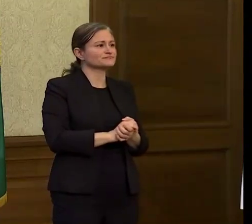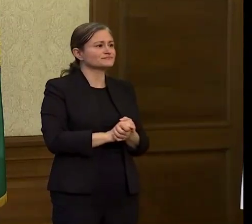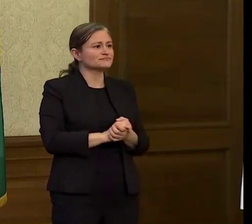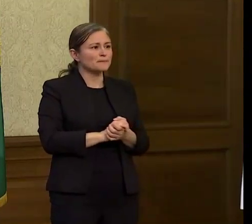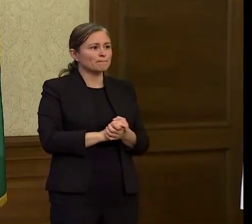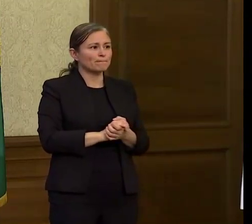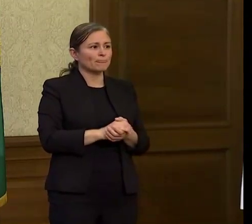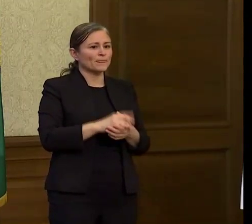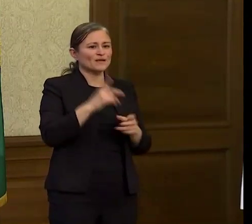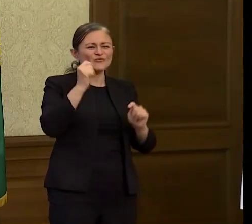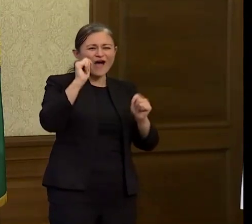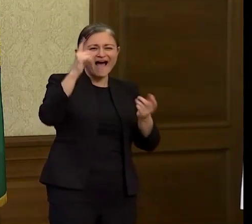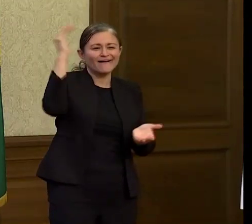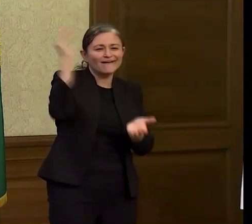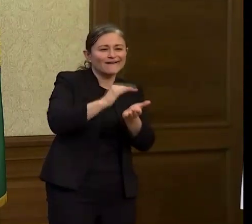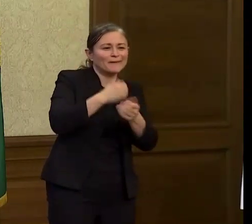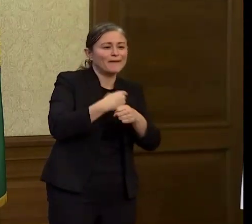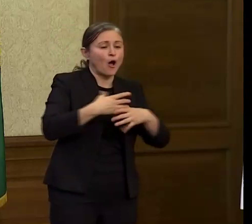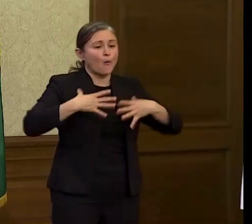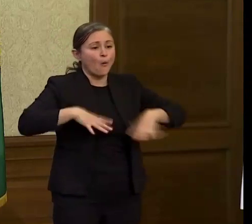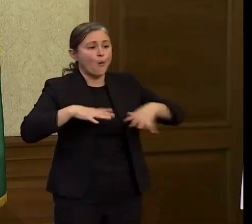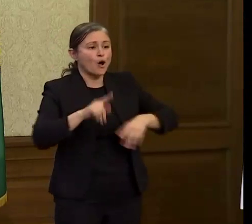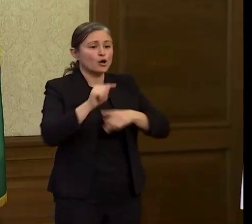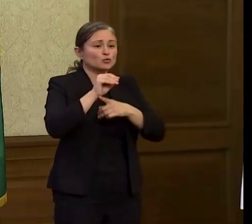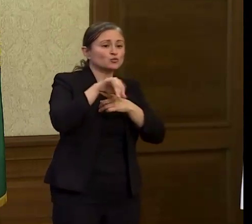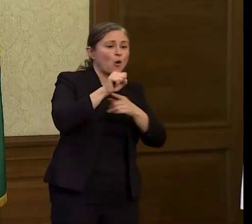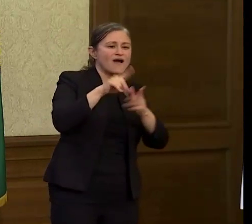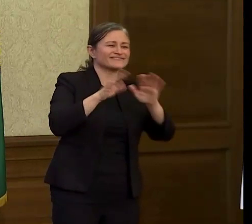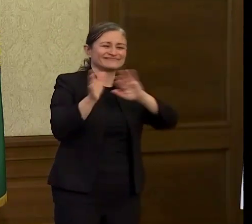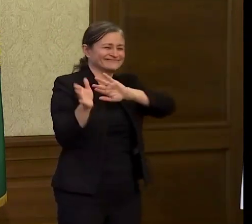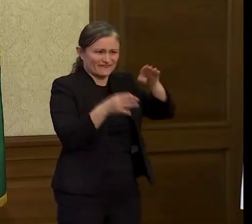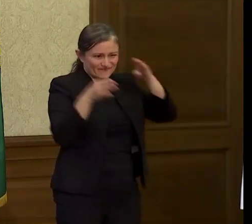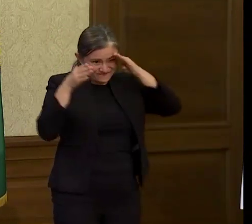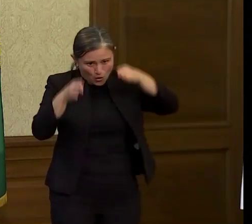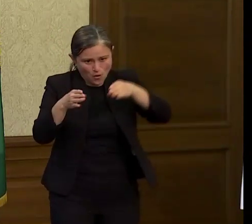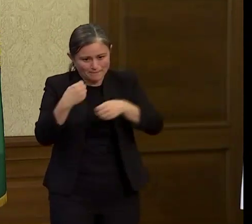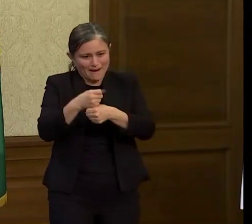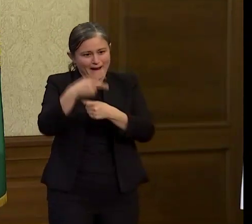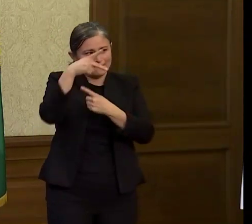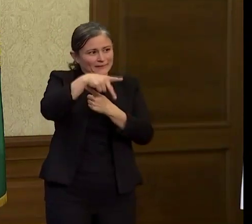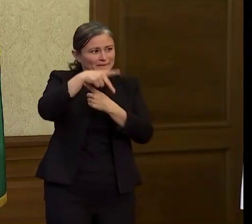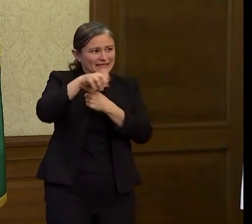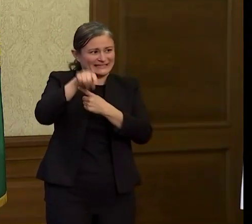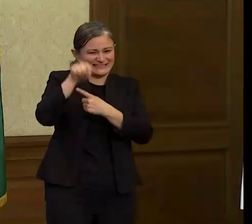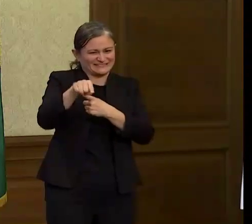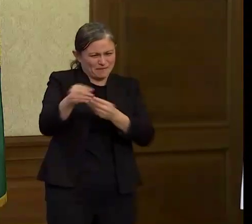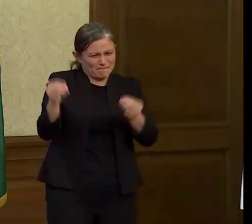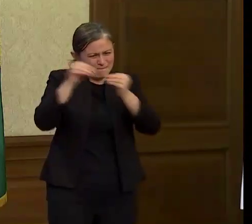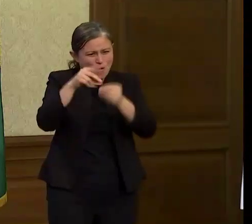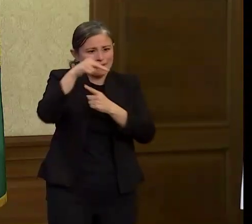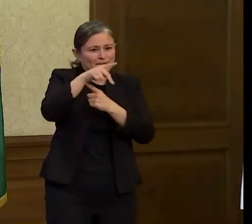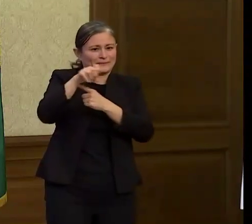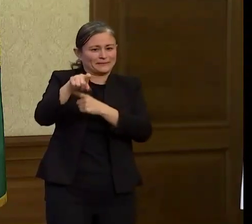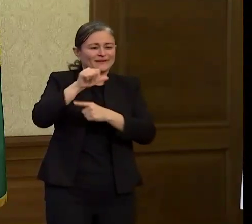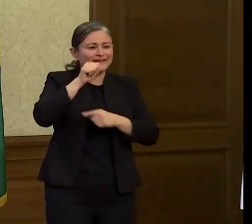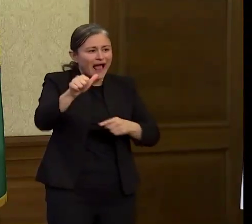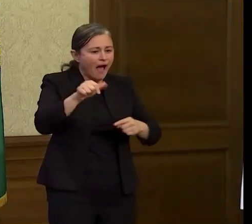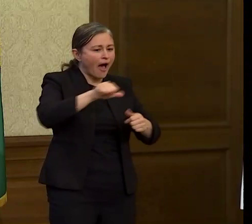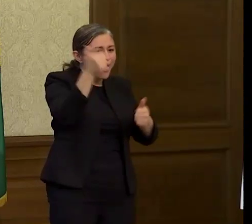much as I love toys, and make more test kits and make more visors. And that's what we need right